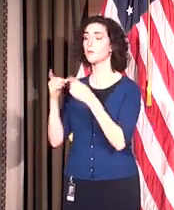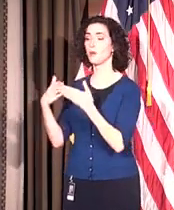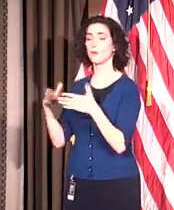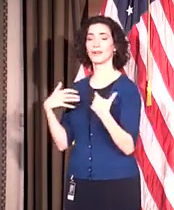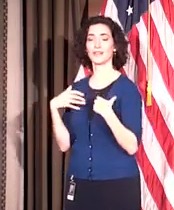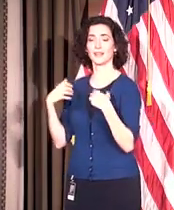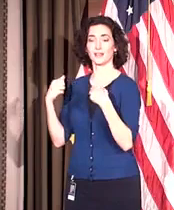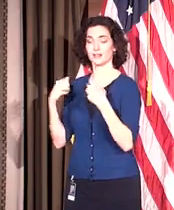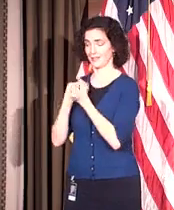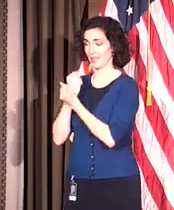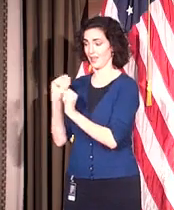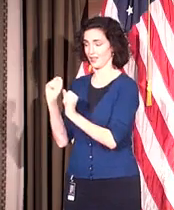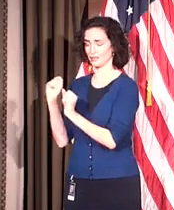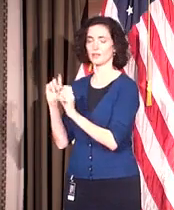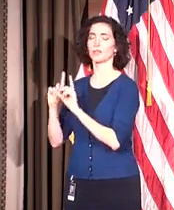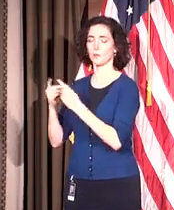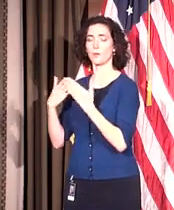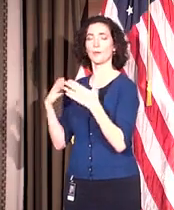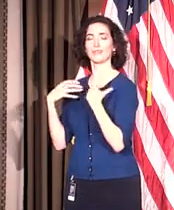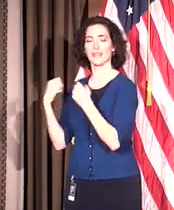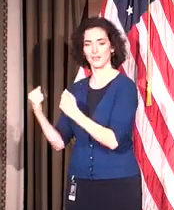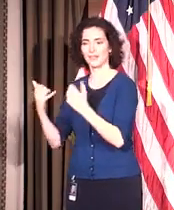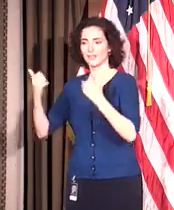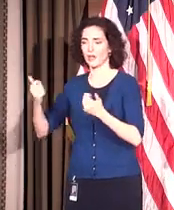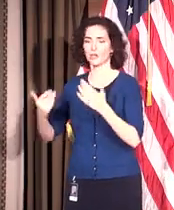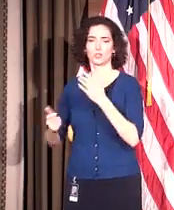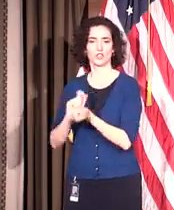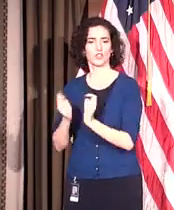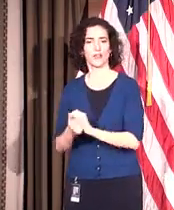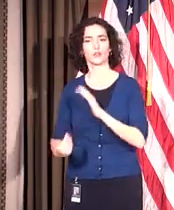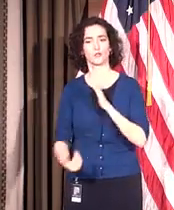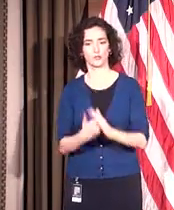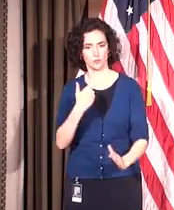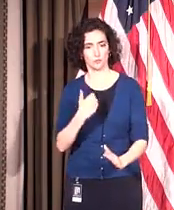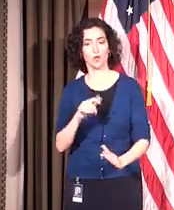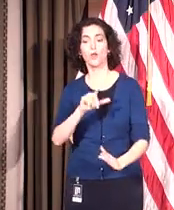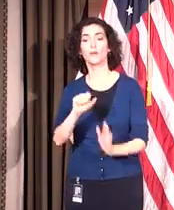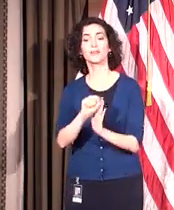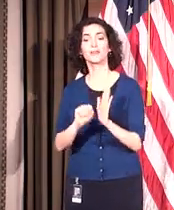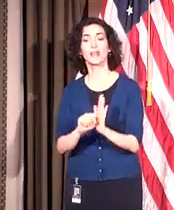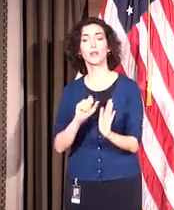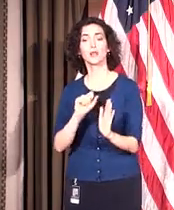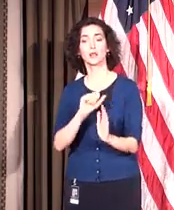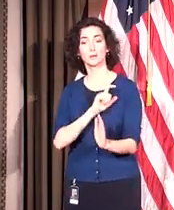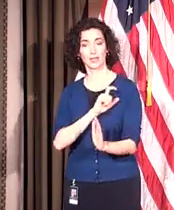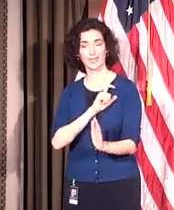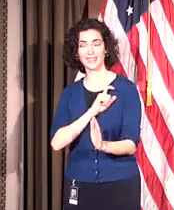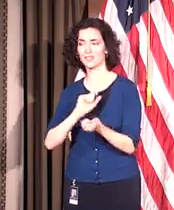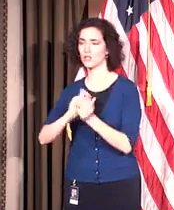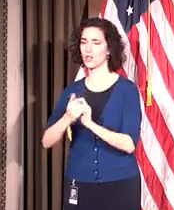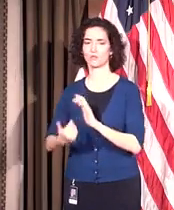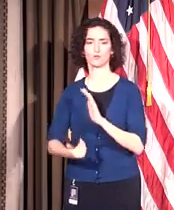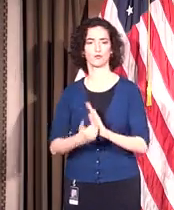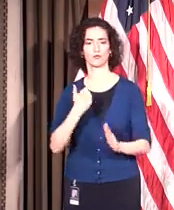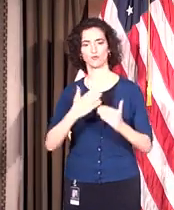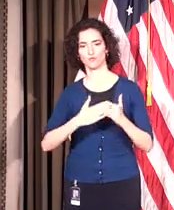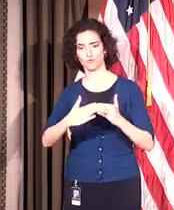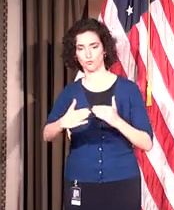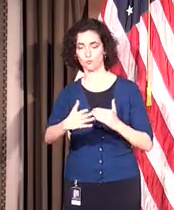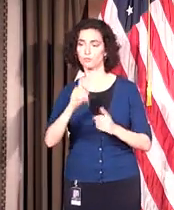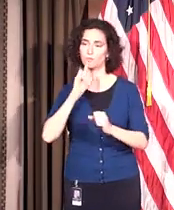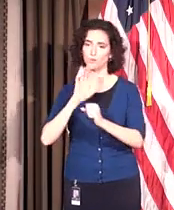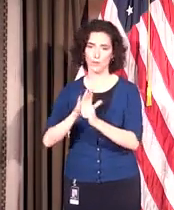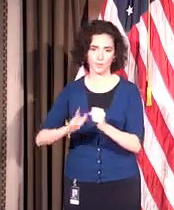Safety and the Louisiana State Police, I will assure you this. I will lead our